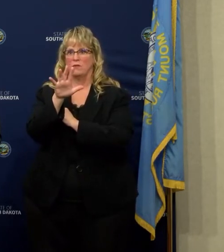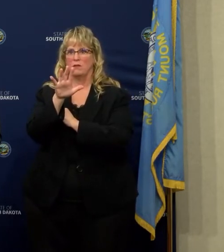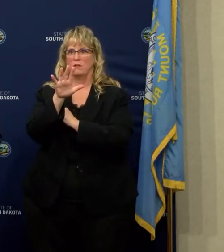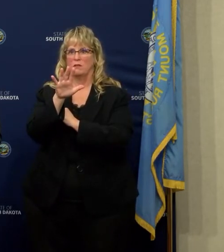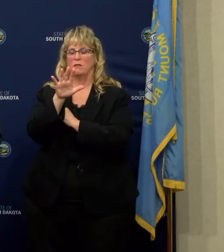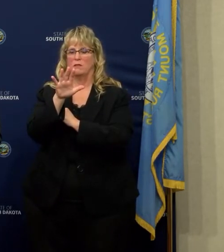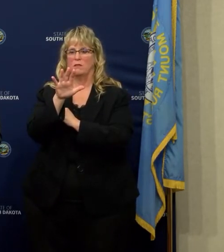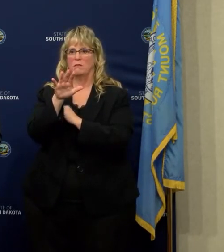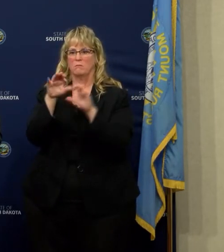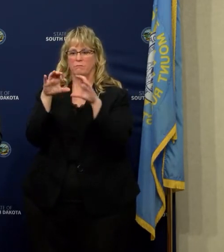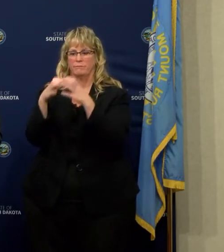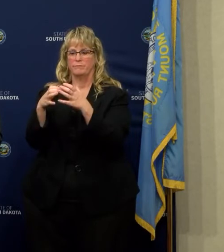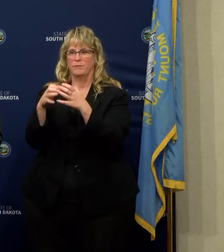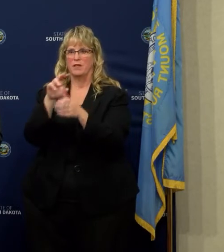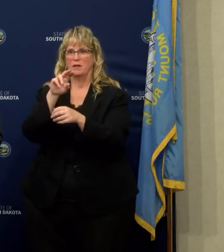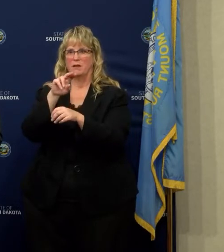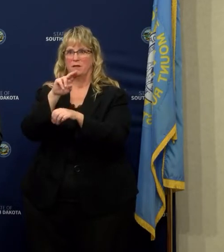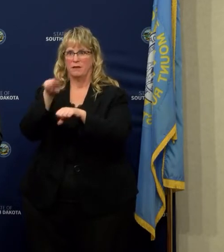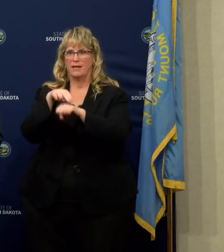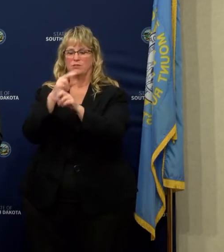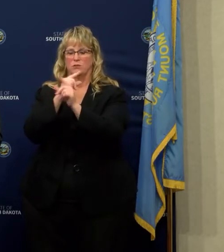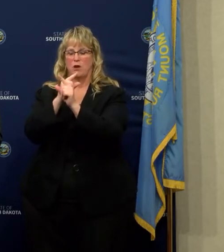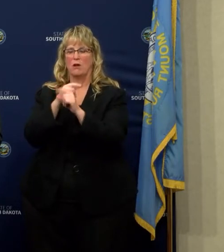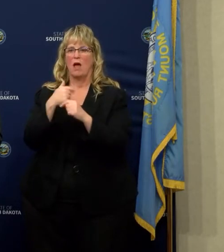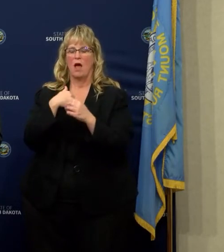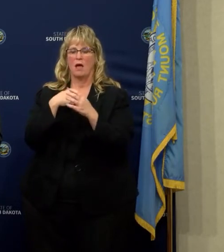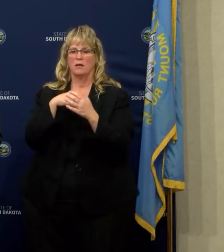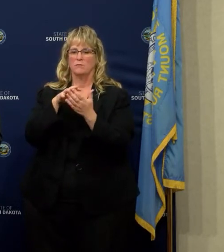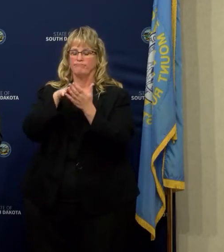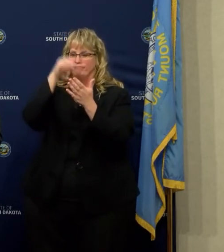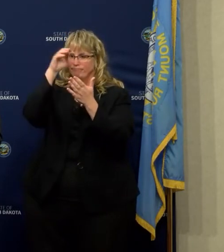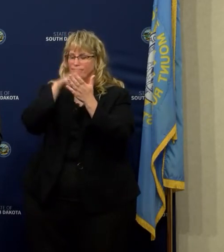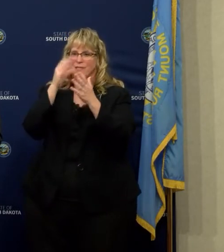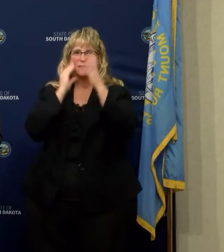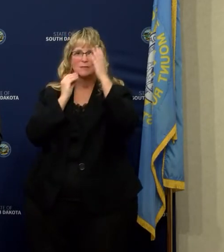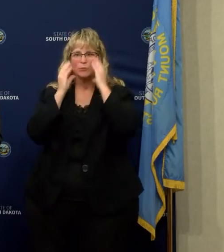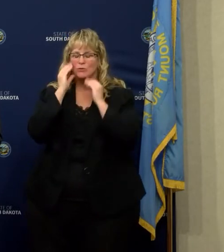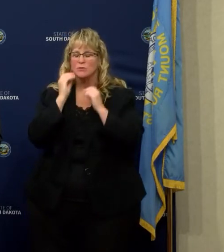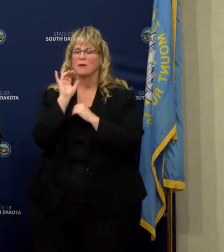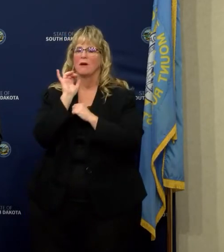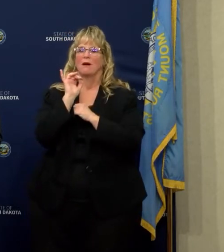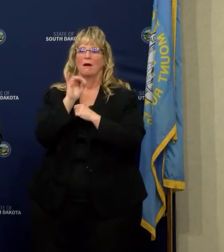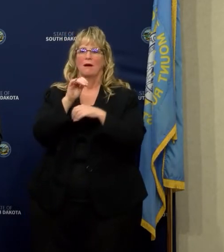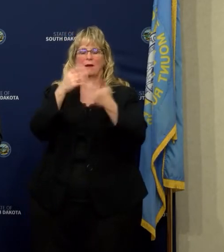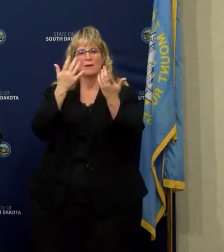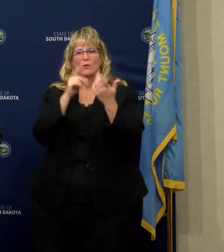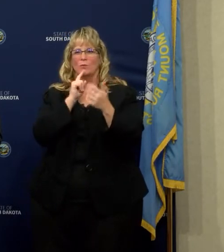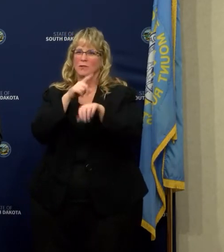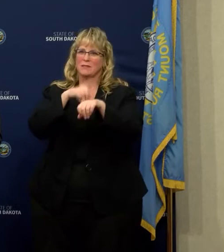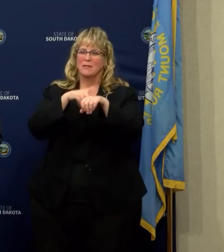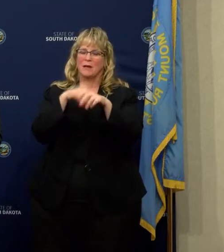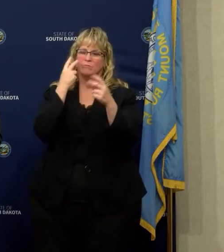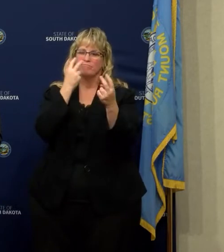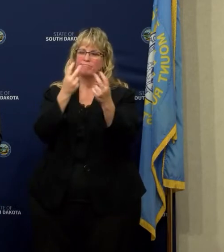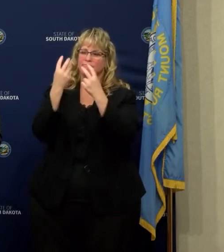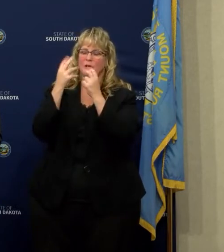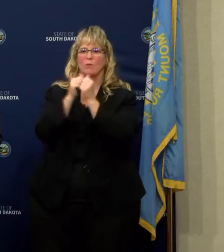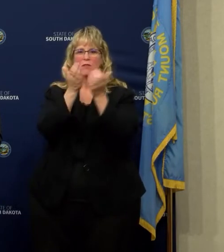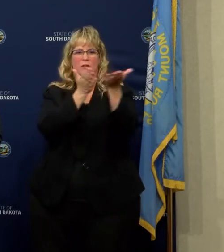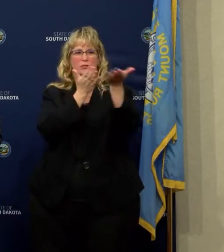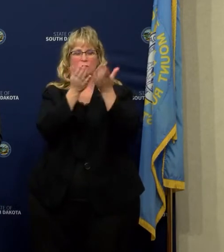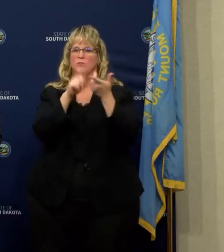Afghanistan, and that brought me a lot of experience, gave me some time to reflect on service